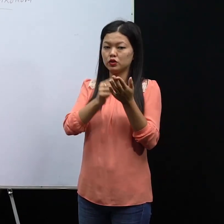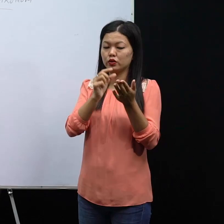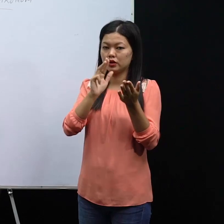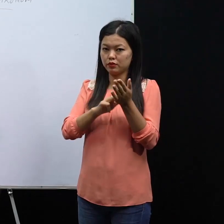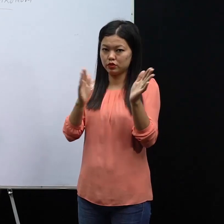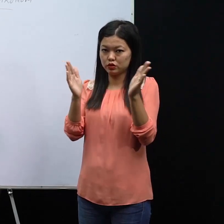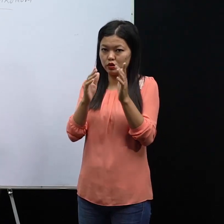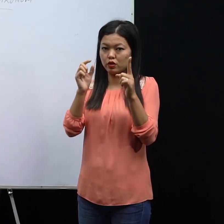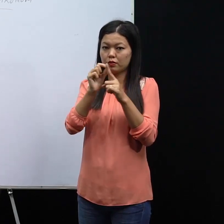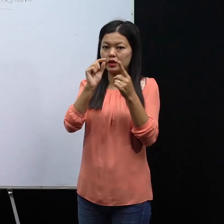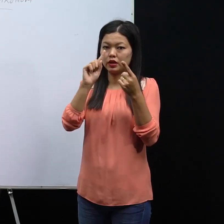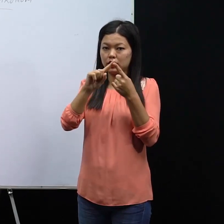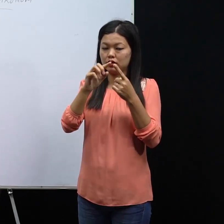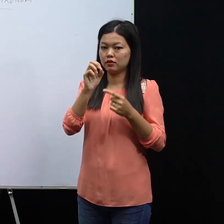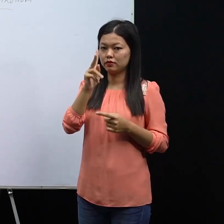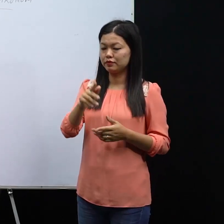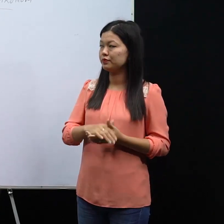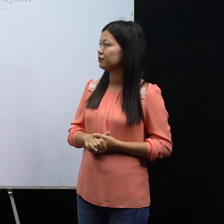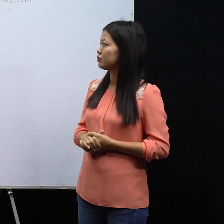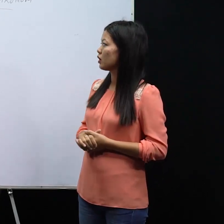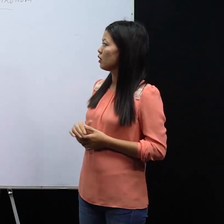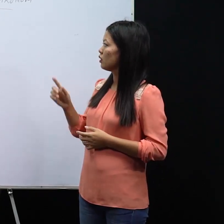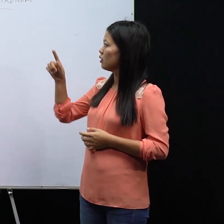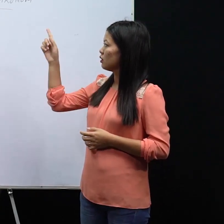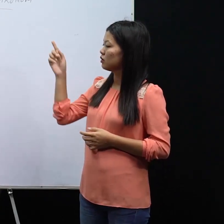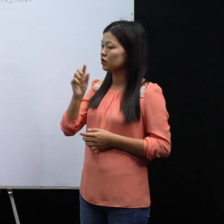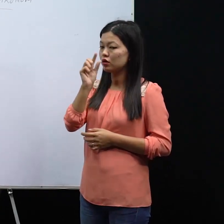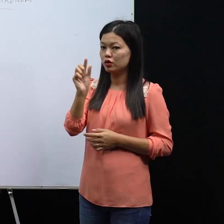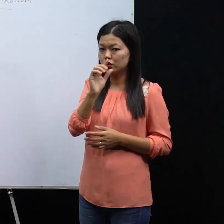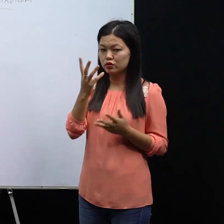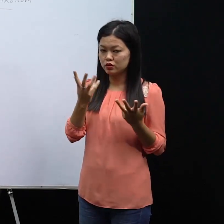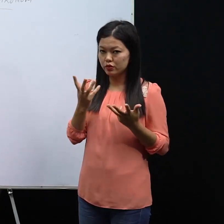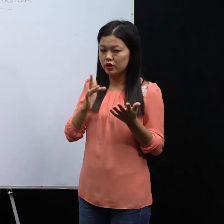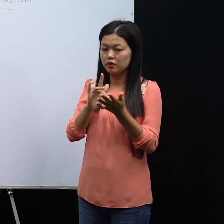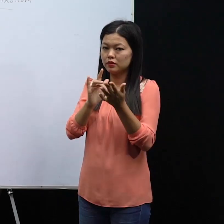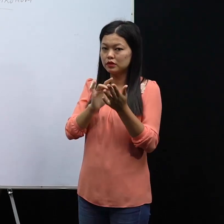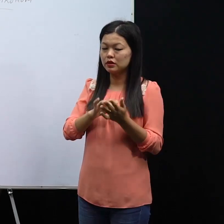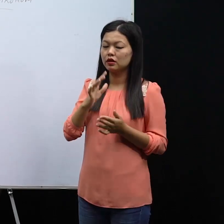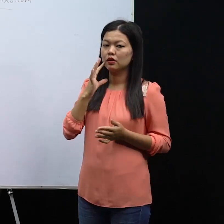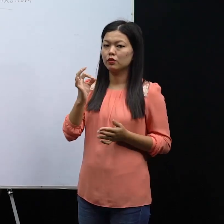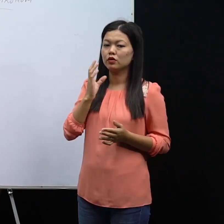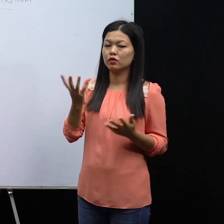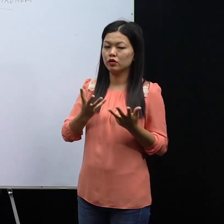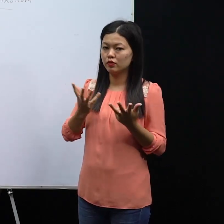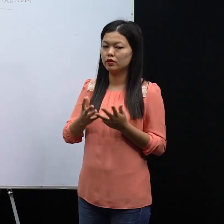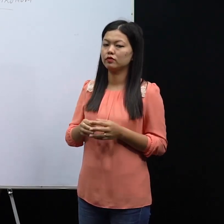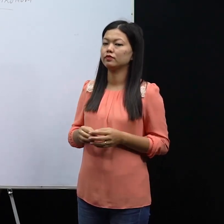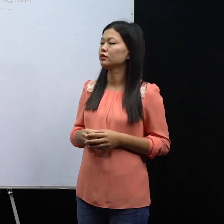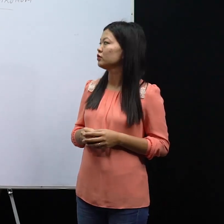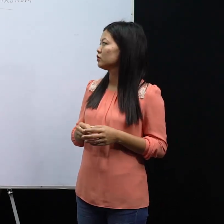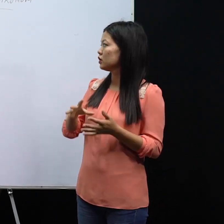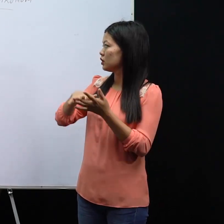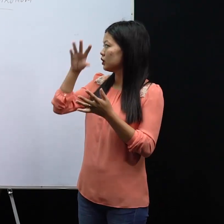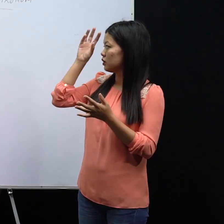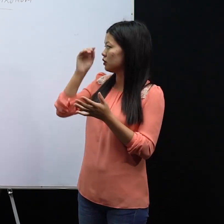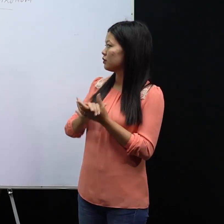how it is formed and where it is used. Clear? So now first, we'll start with natural resources.